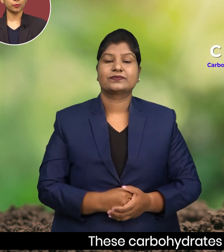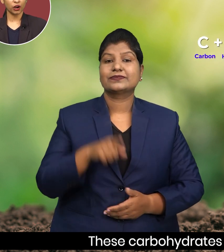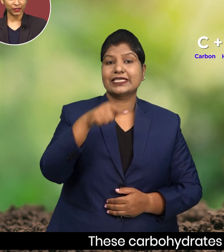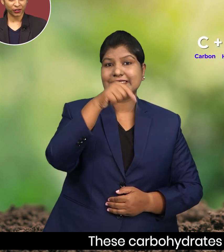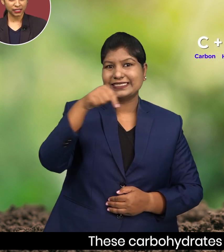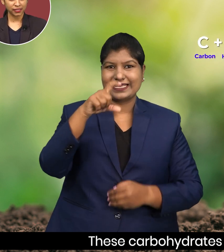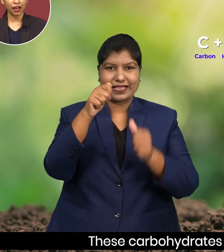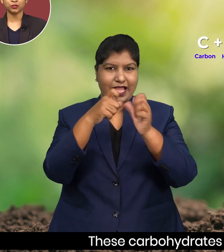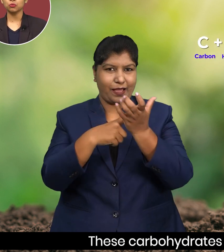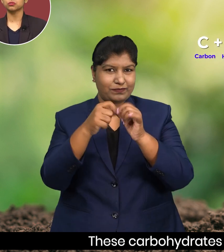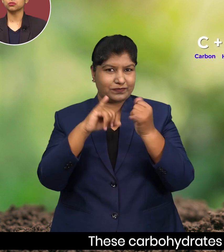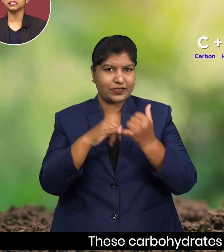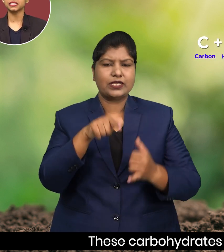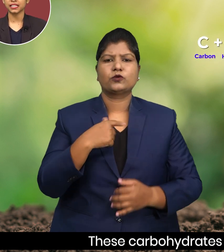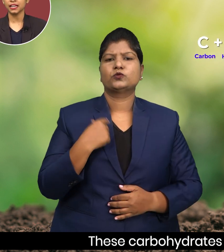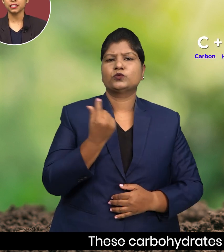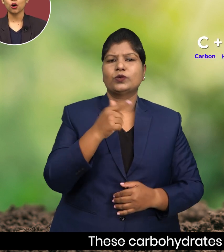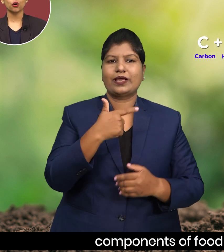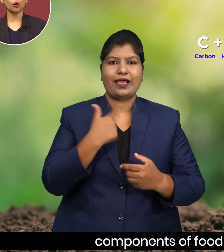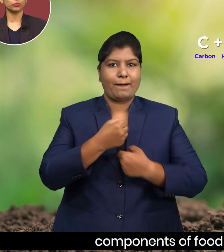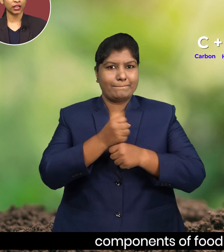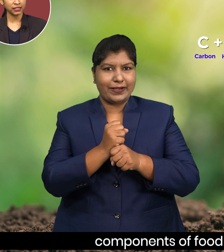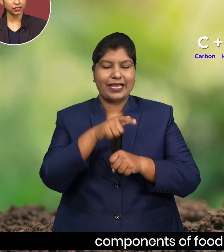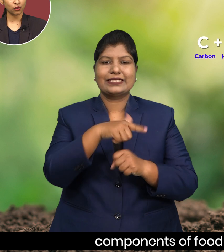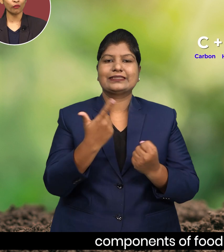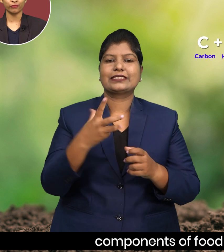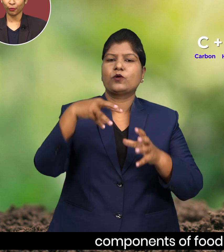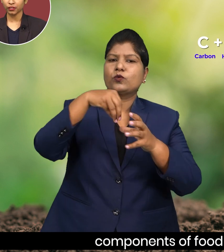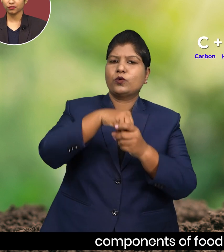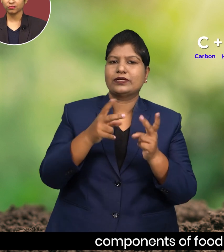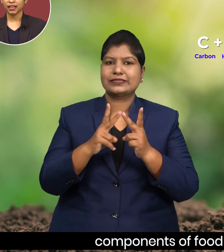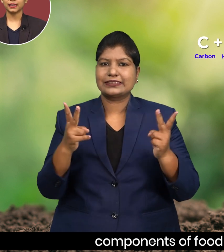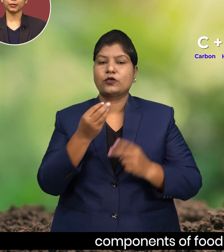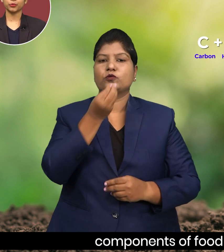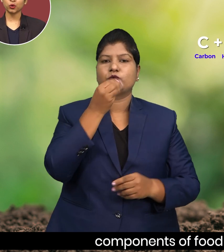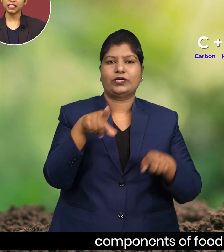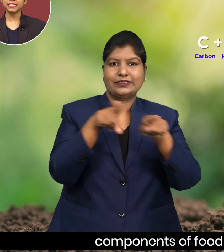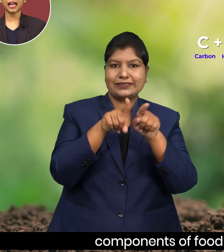These carbohydrates are used to synthesize components of food